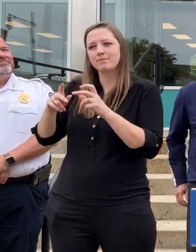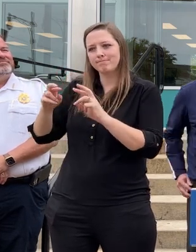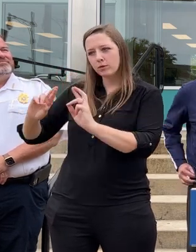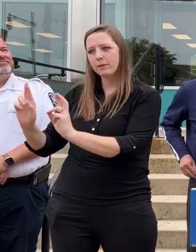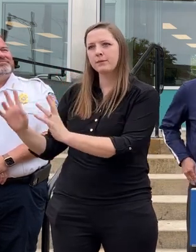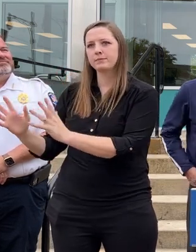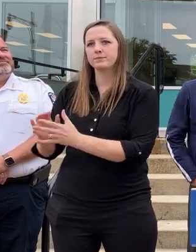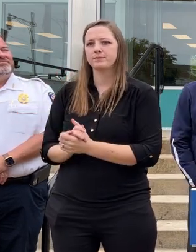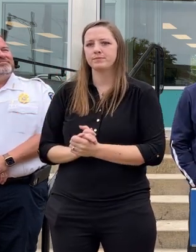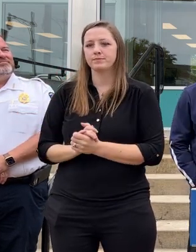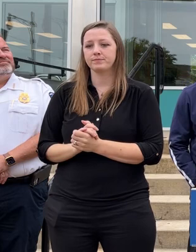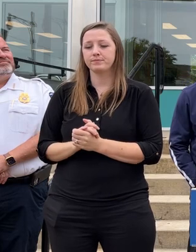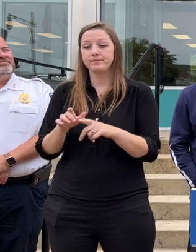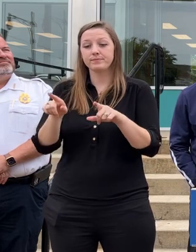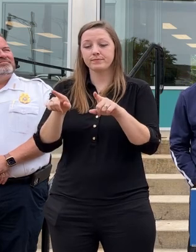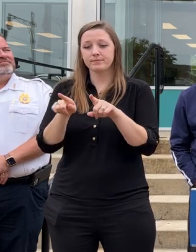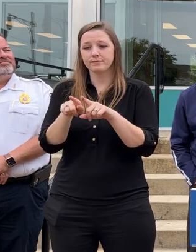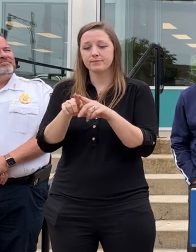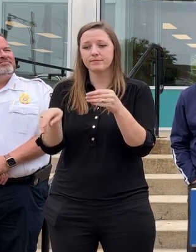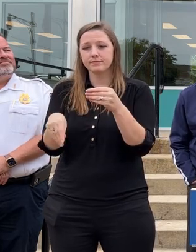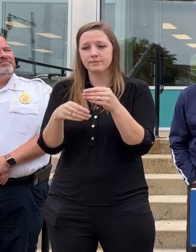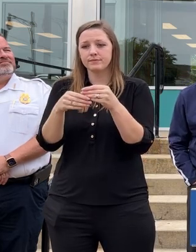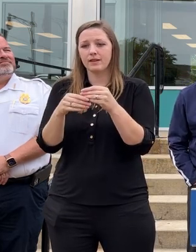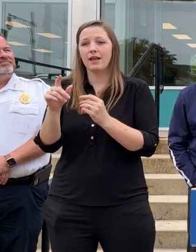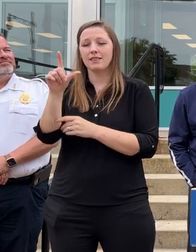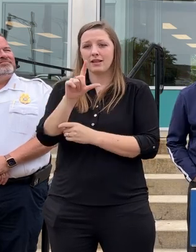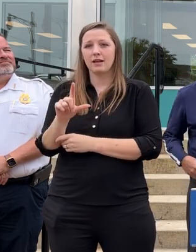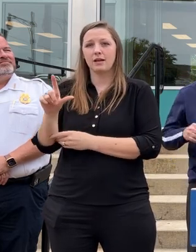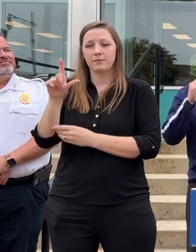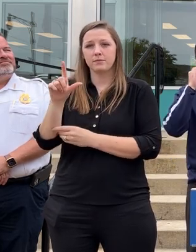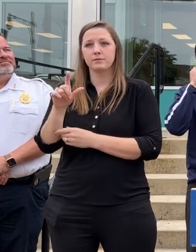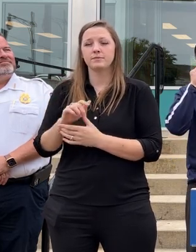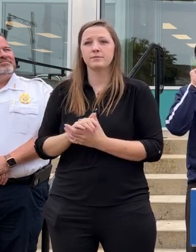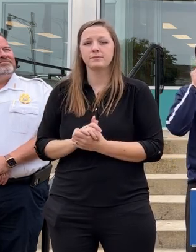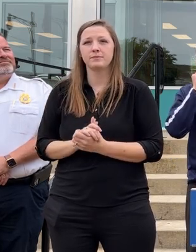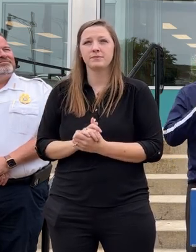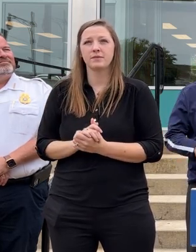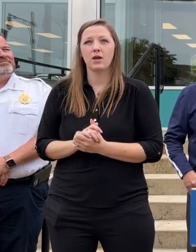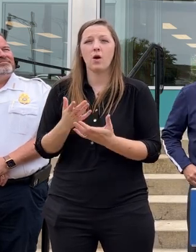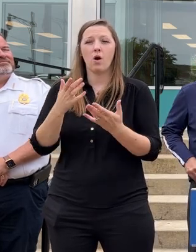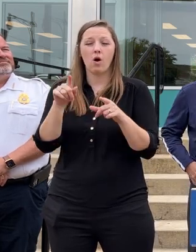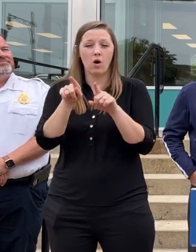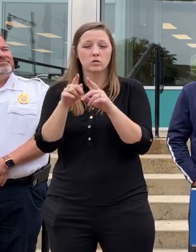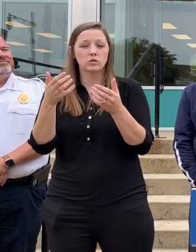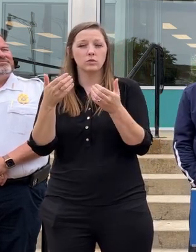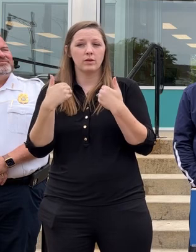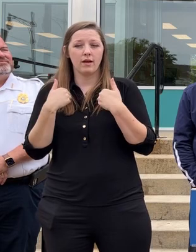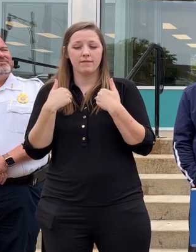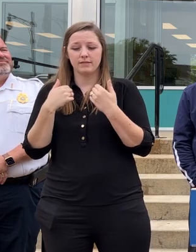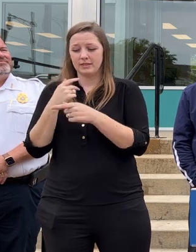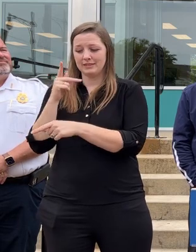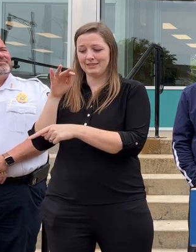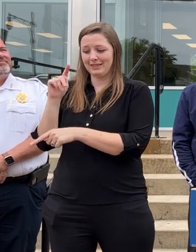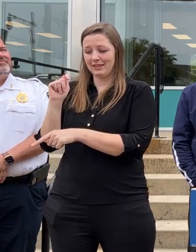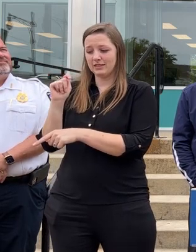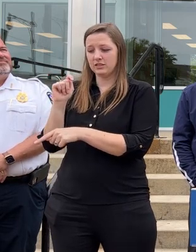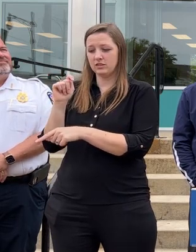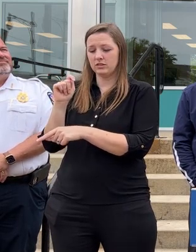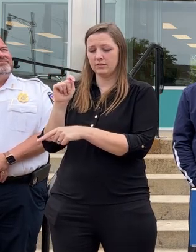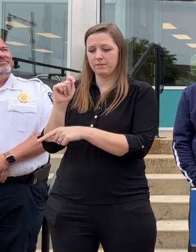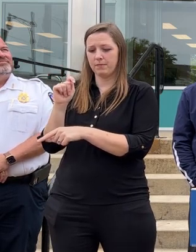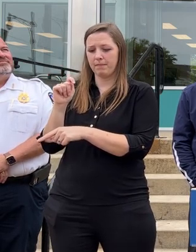In addition to the libraries, we are also distributing these kits